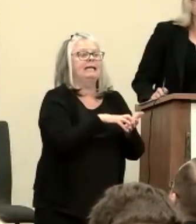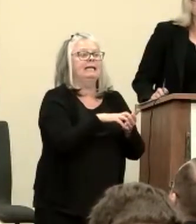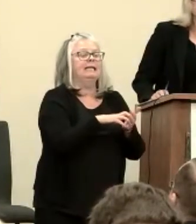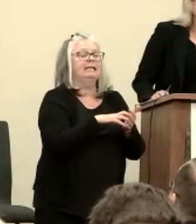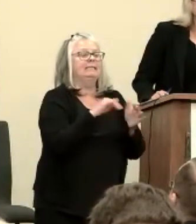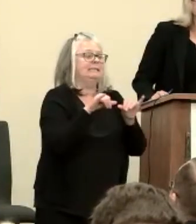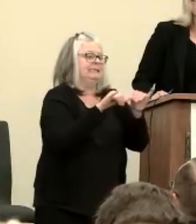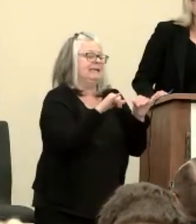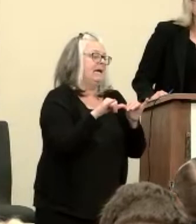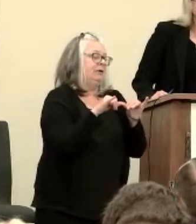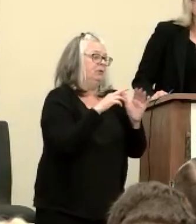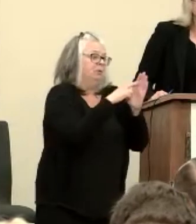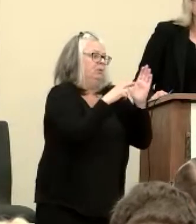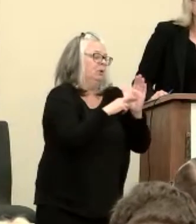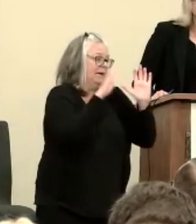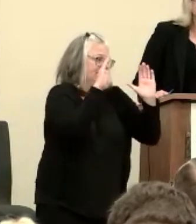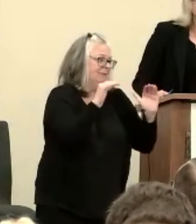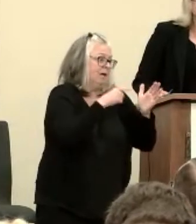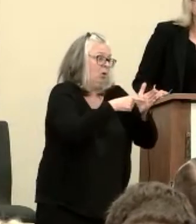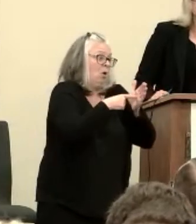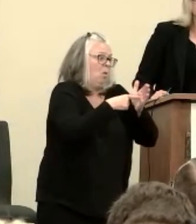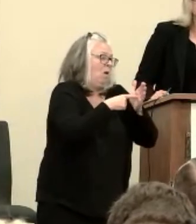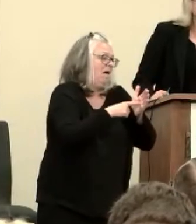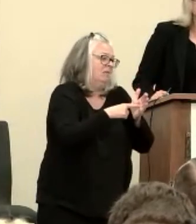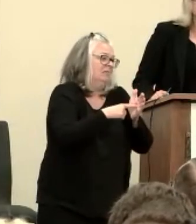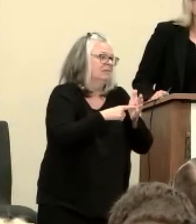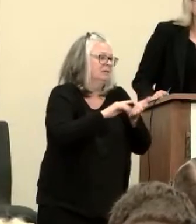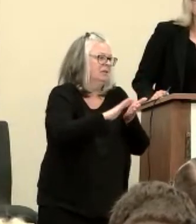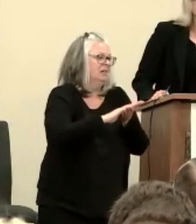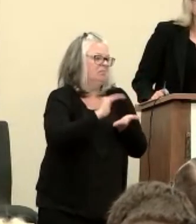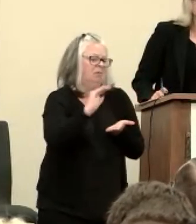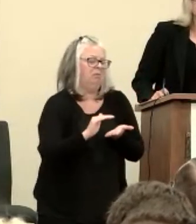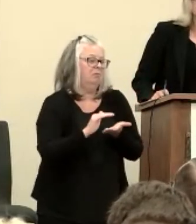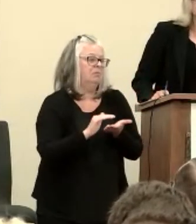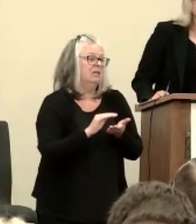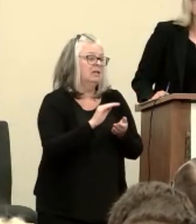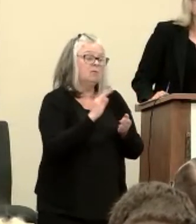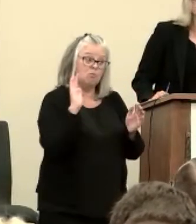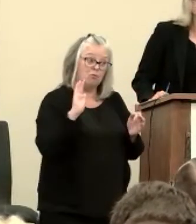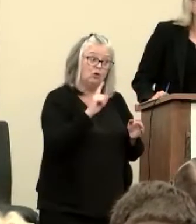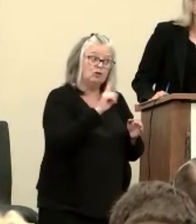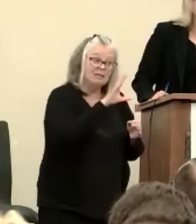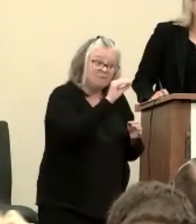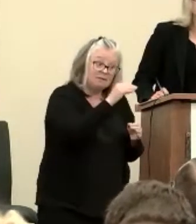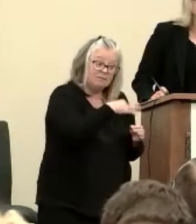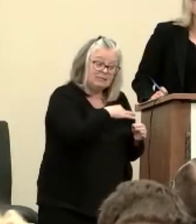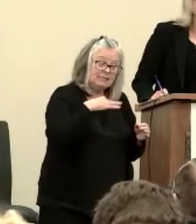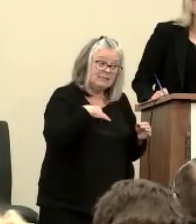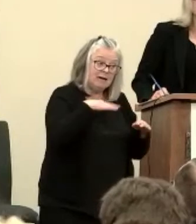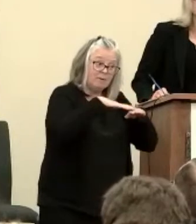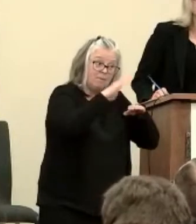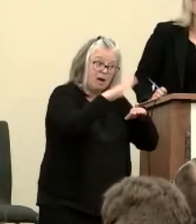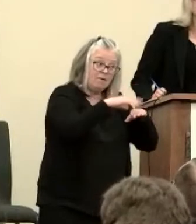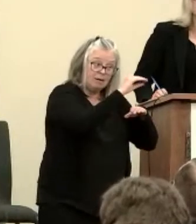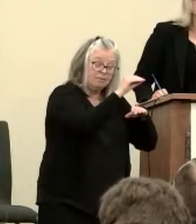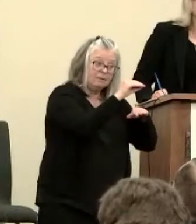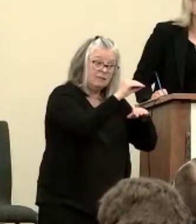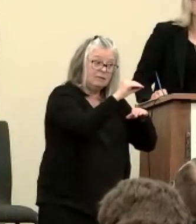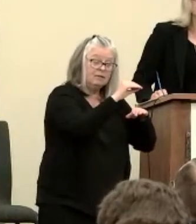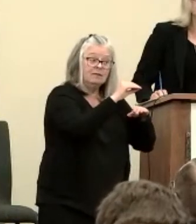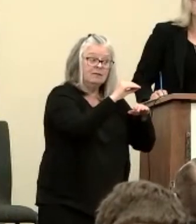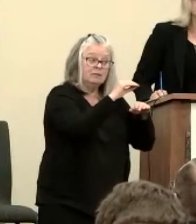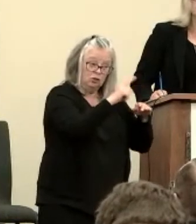from regulations. So employers with 50 staff, now it goes down to 24 staff. You